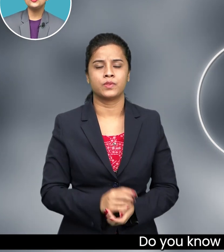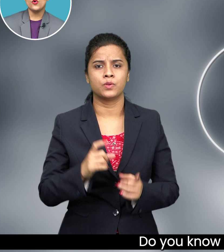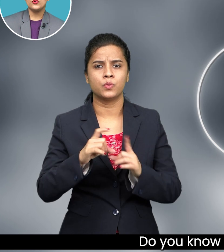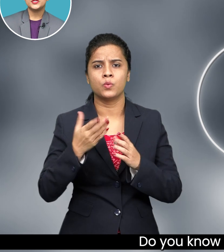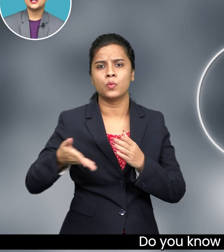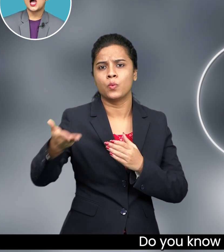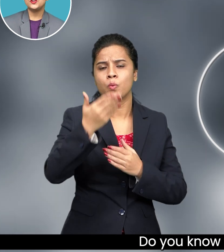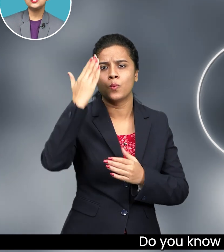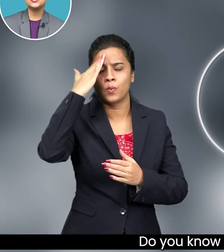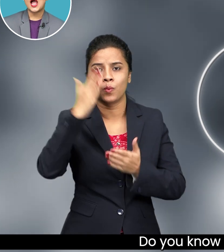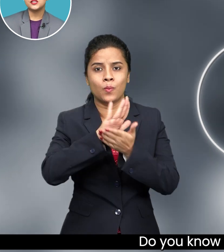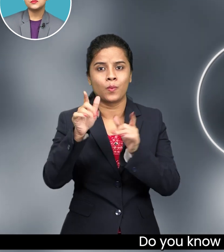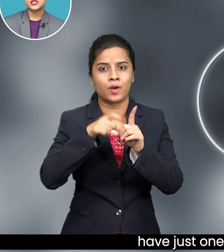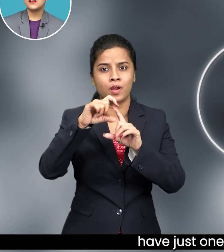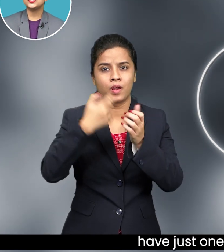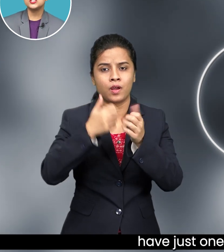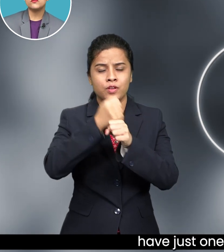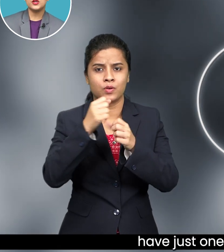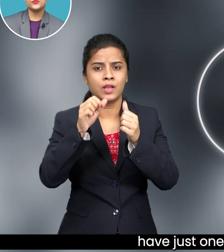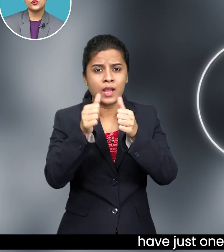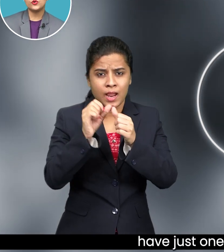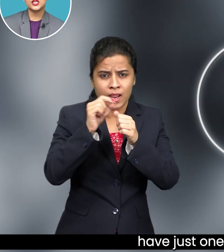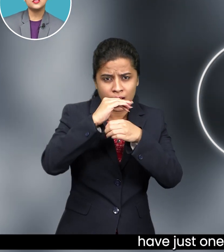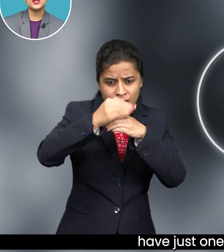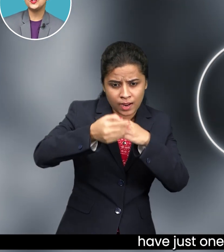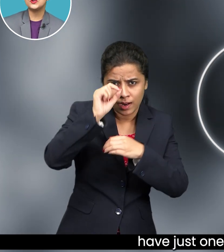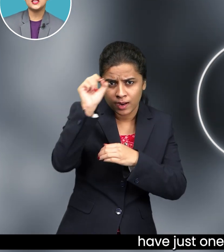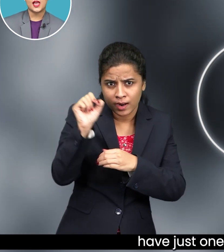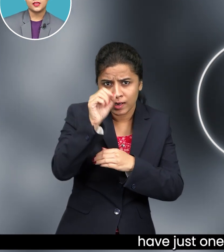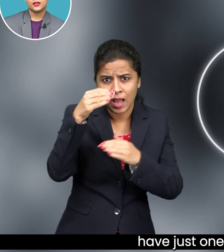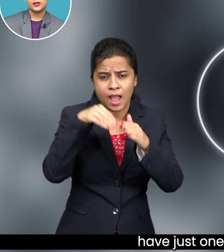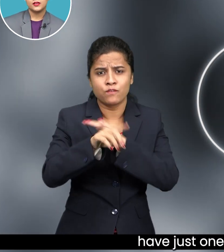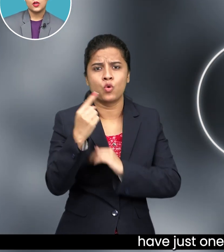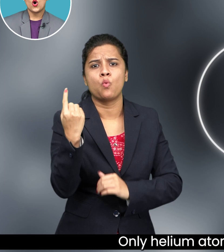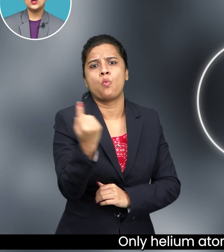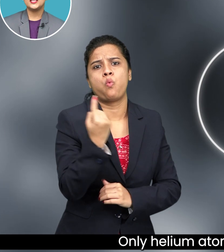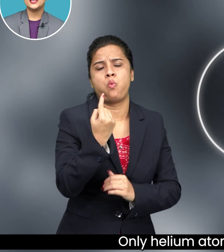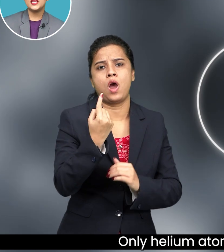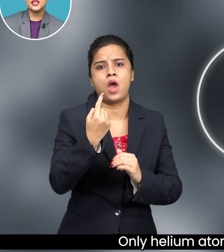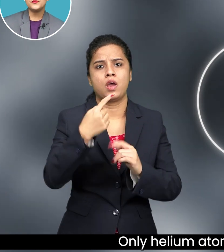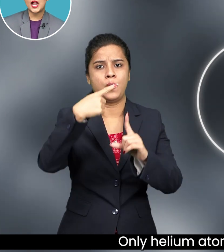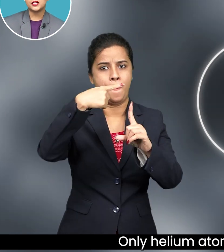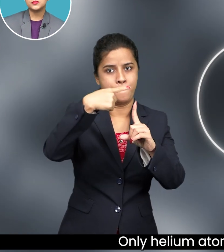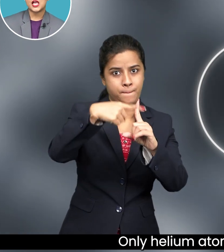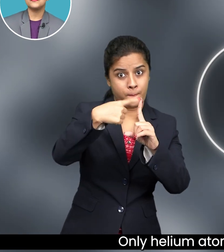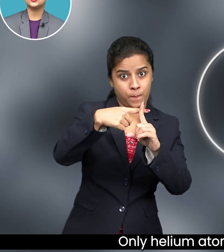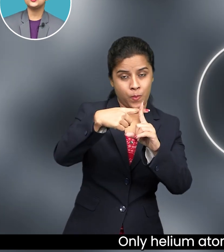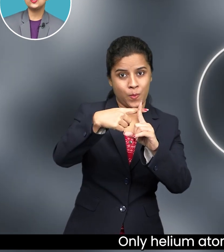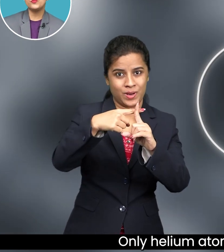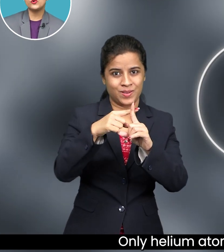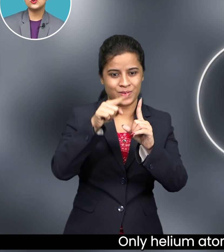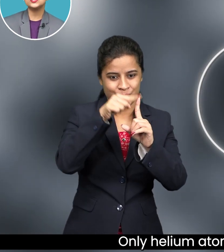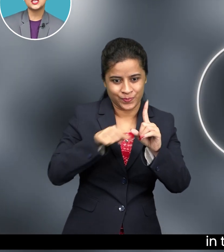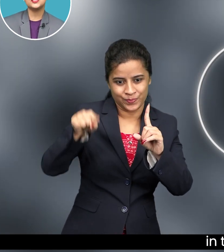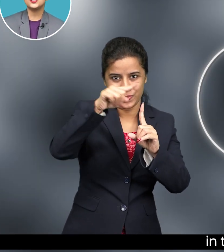Do you know that hydrogen atoms have just one proton in their nuclei? Only helium atoms have just